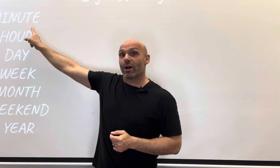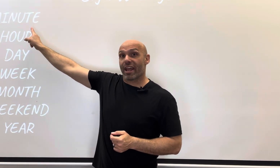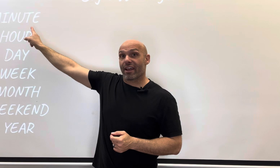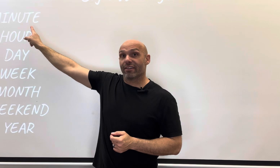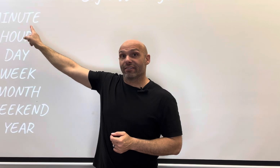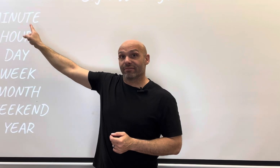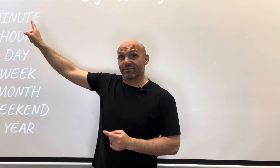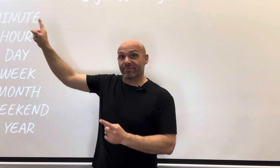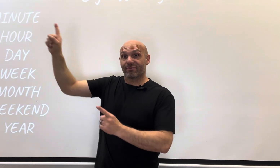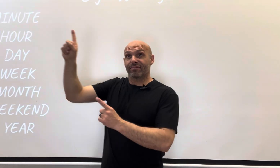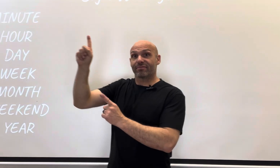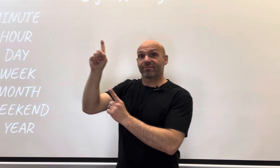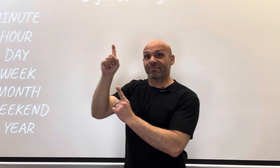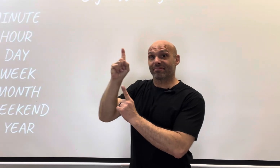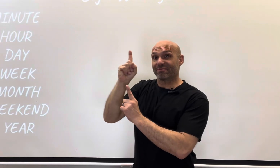hand.